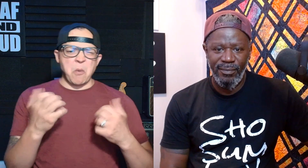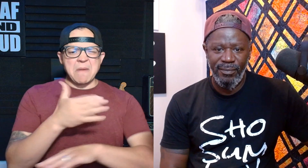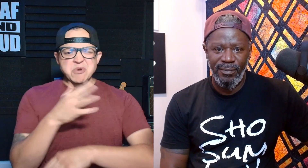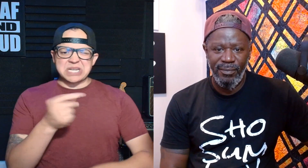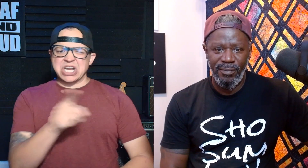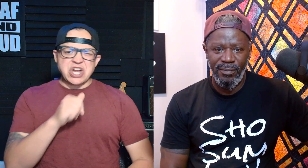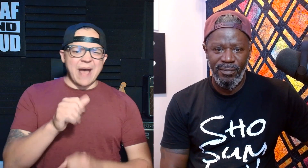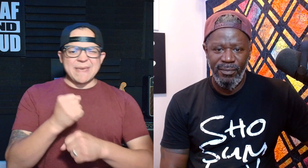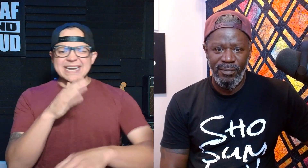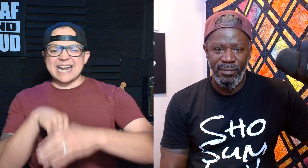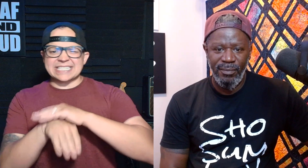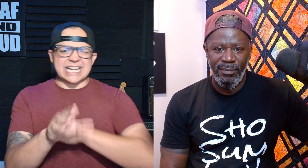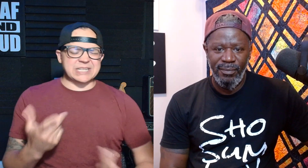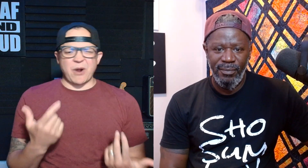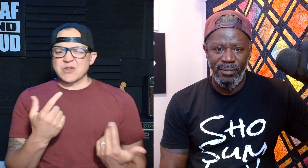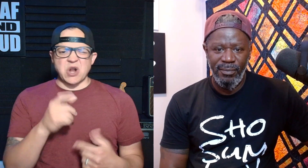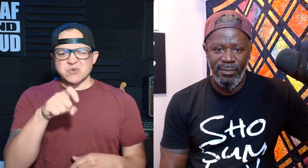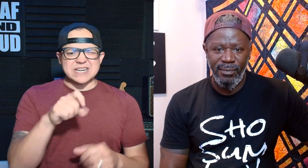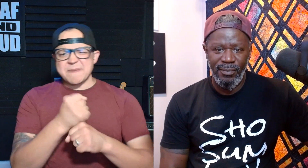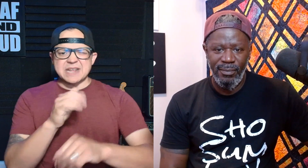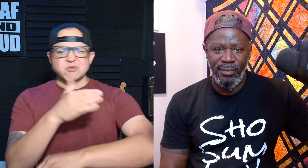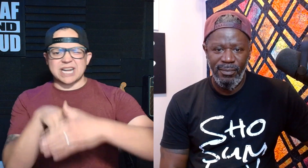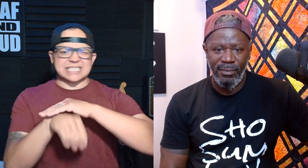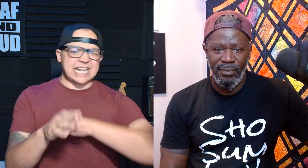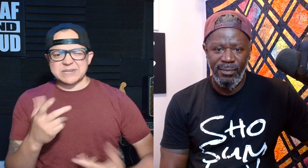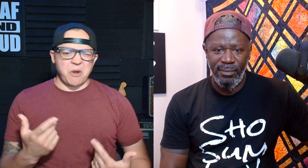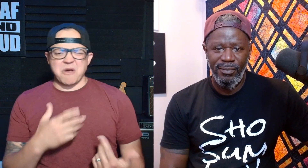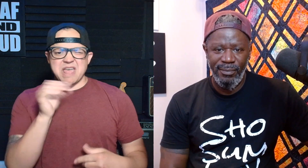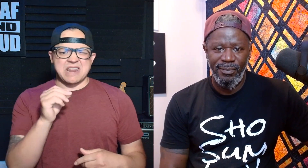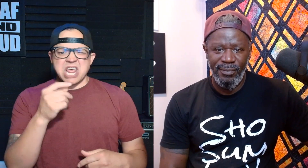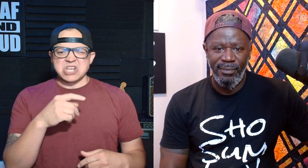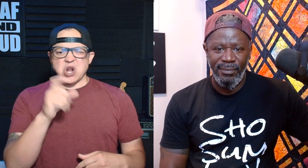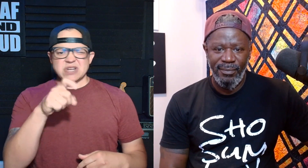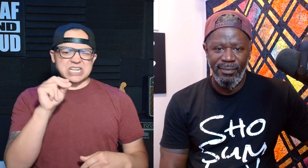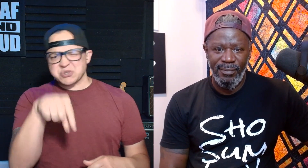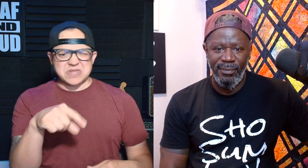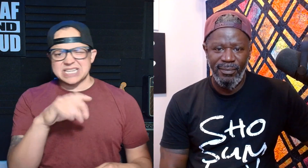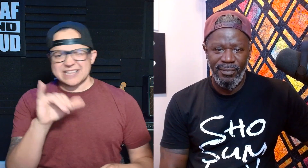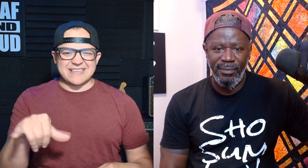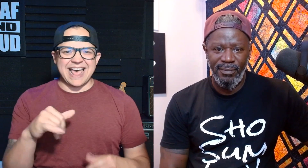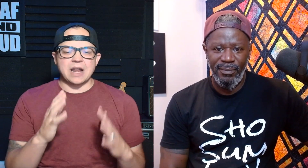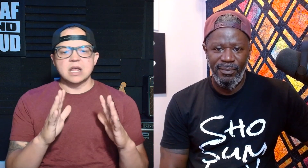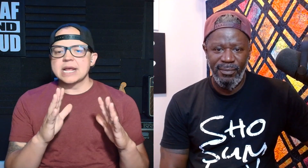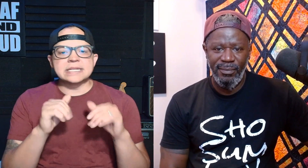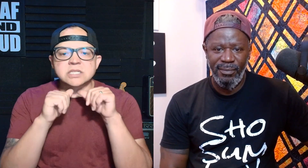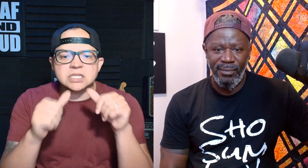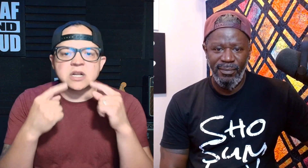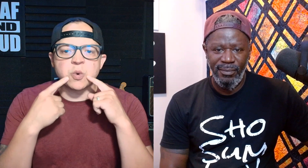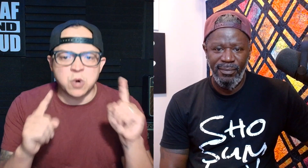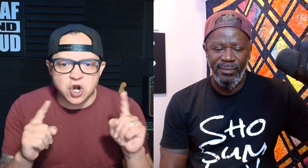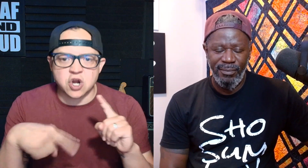deaf people want music and you're not making it accessible. You need to make music accessible, and, you need to do this and that.